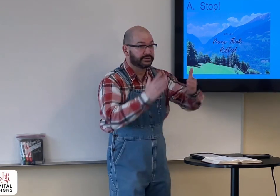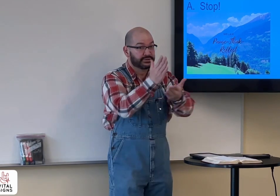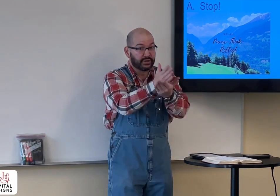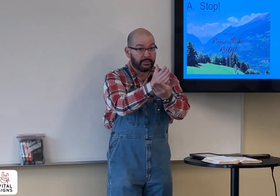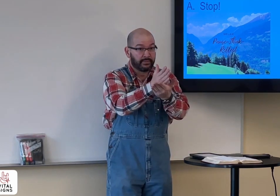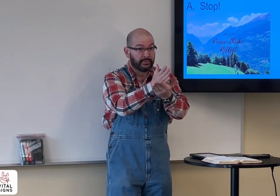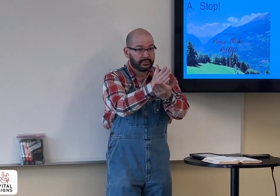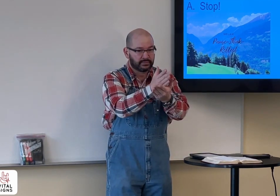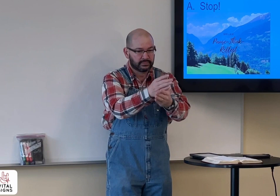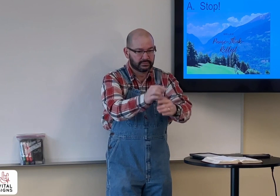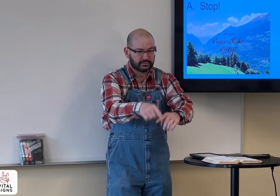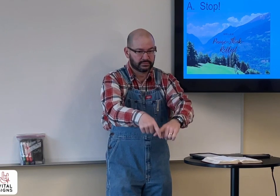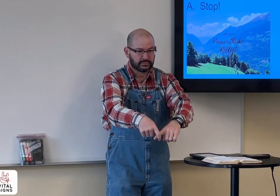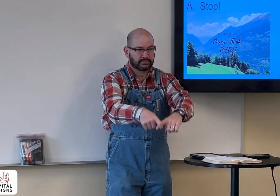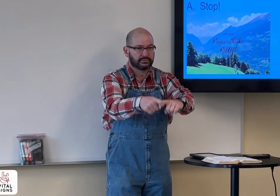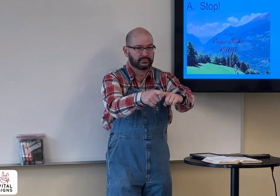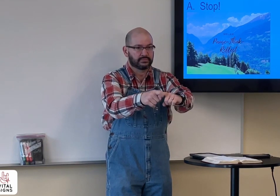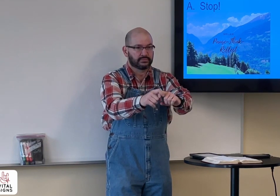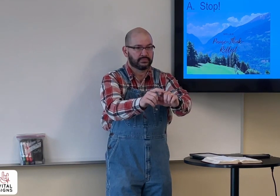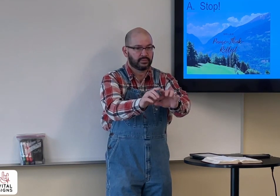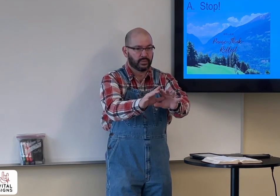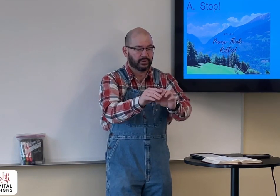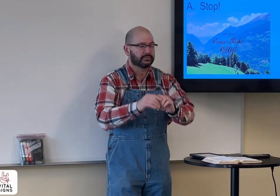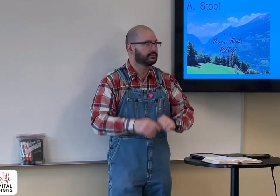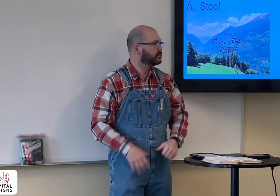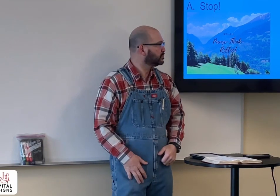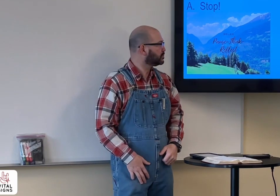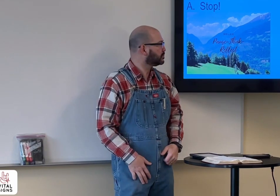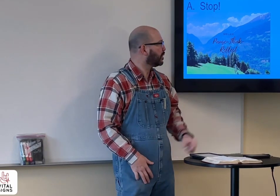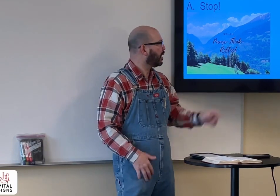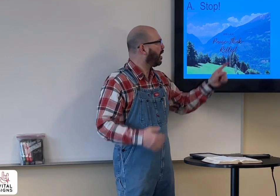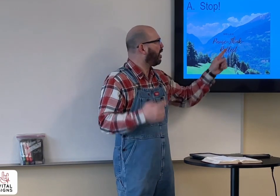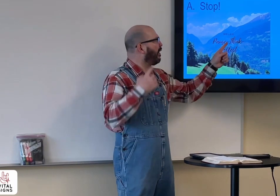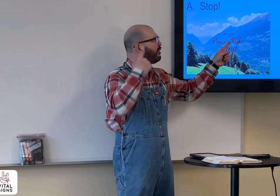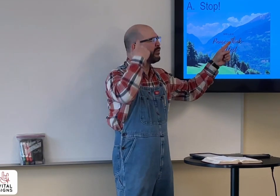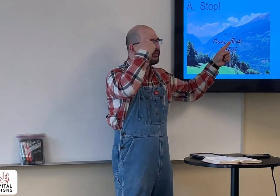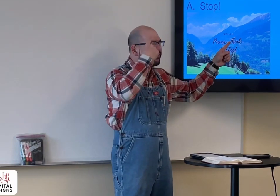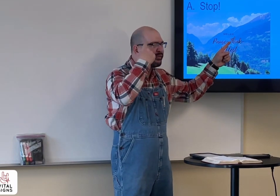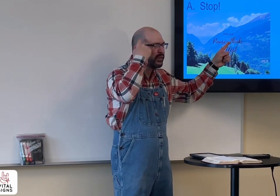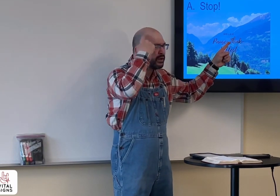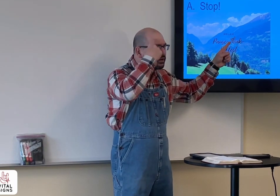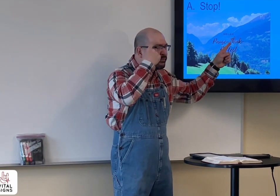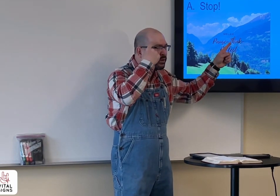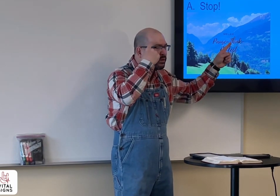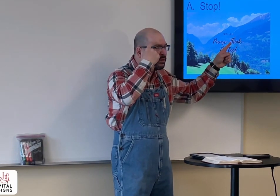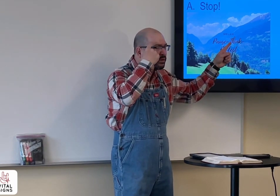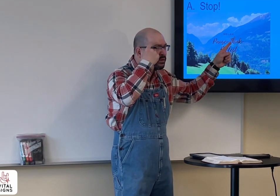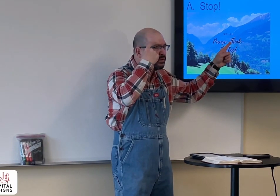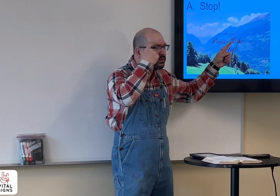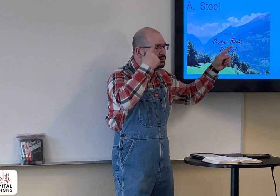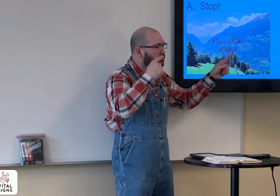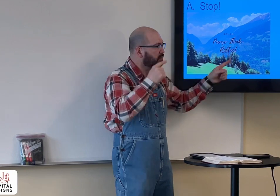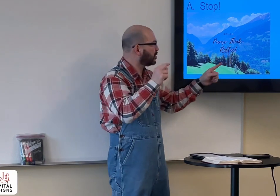It means to stop or pause, take a break. It means to think, meditate,